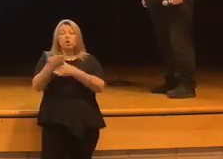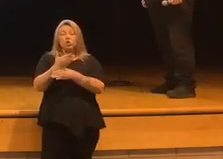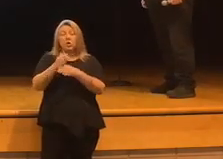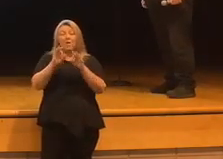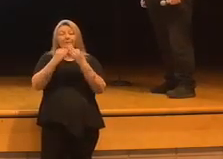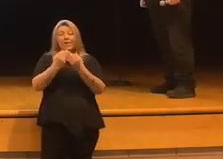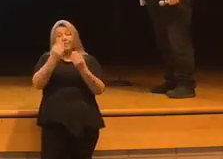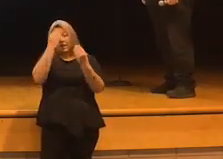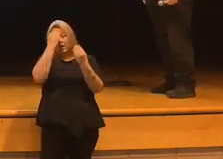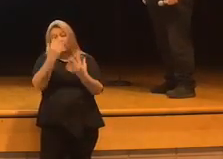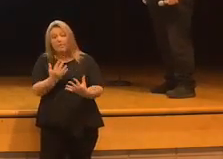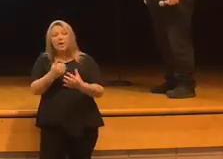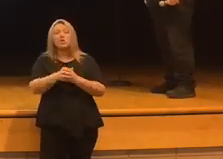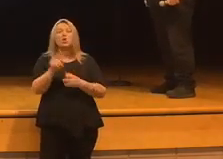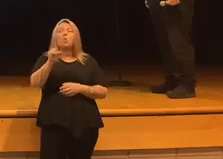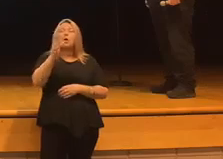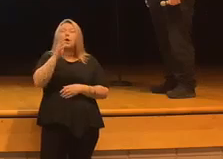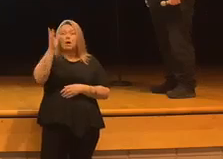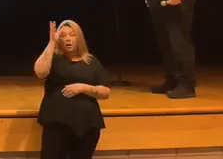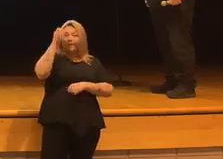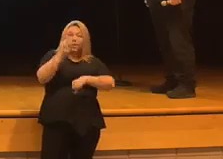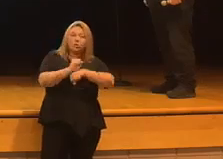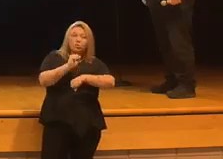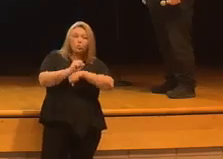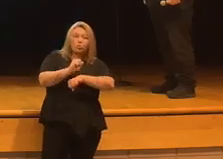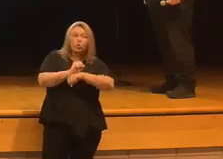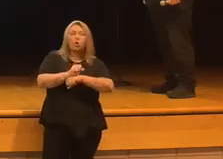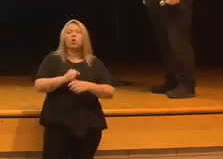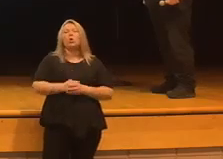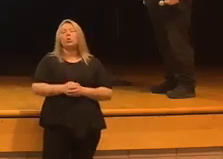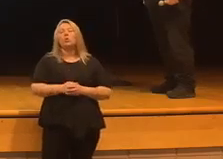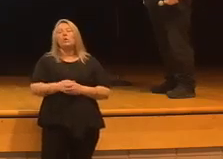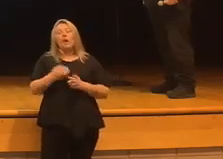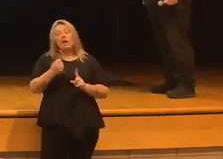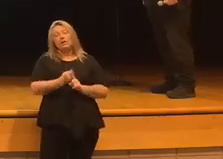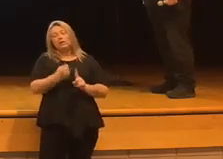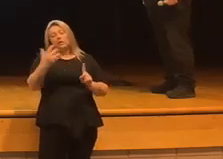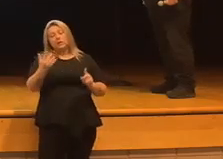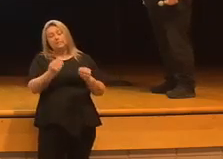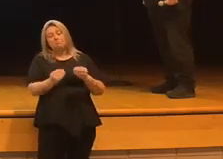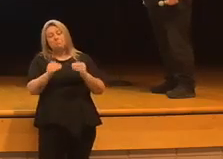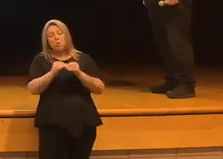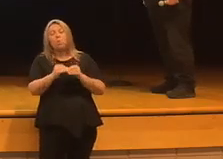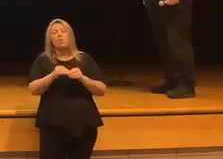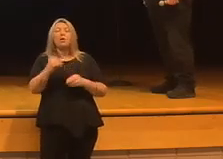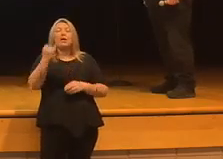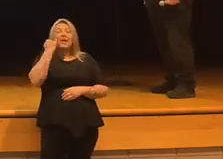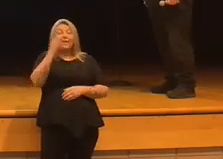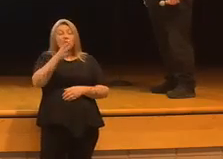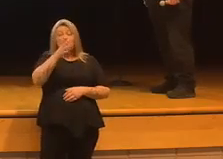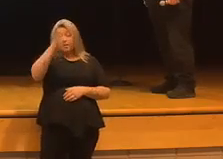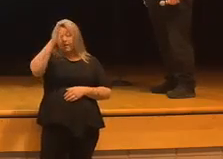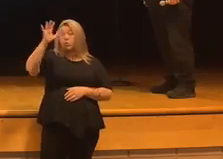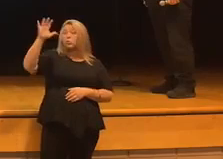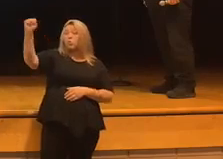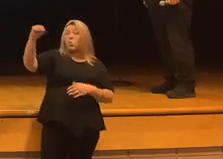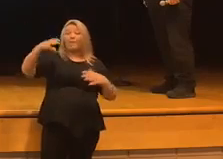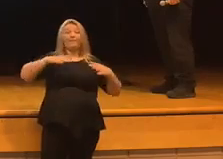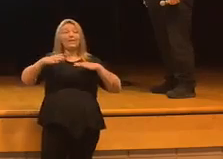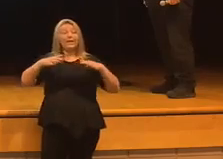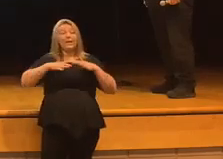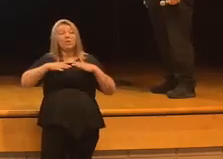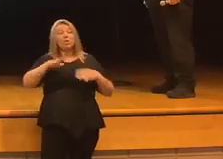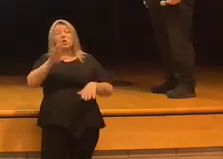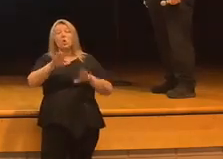such as your parents' place of work. And to go a little bit further with that, if your parents are on vacation and your children that are